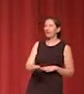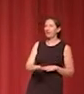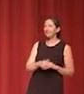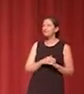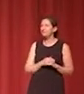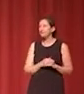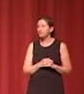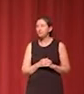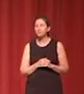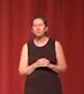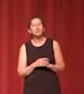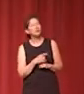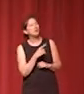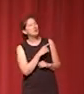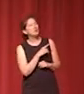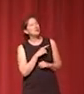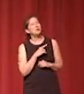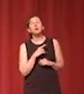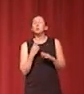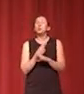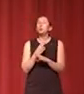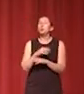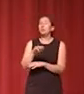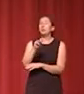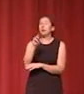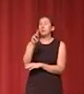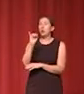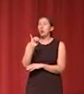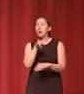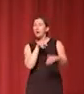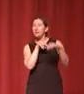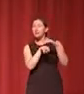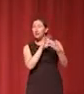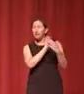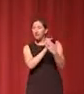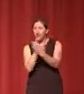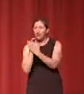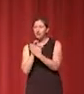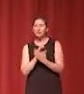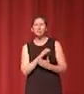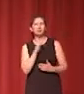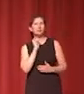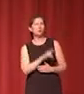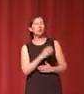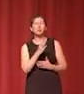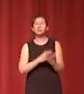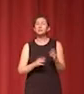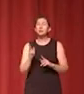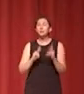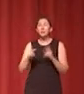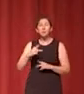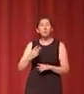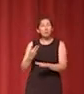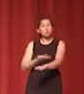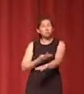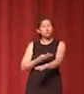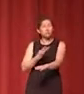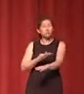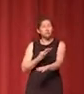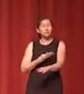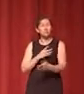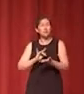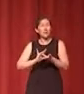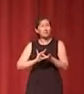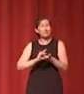study, they monitor closely with MRI scans, and there's some people who developed a little bit of swelling in the brain called, and it's